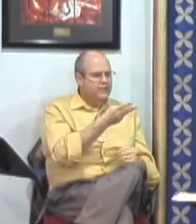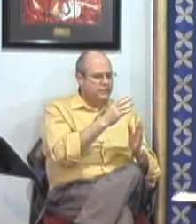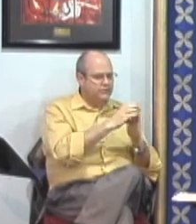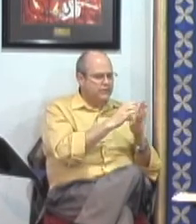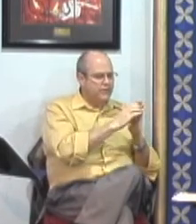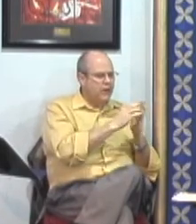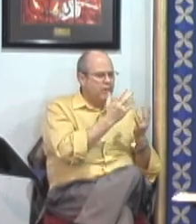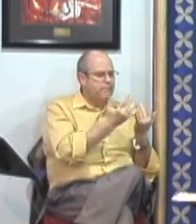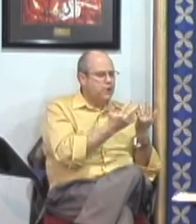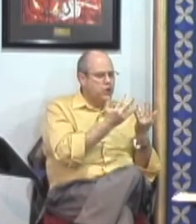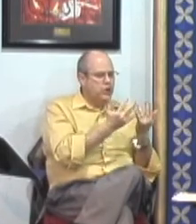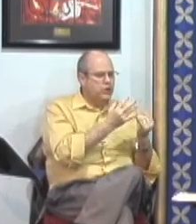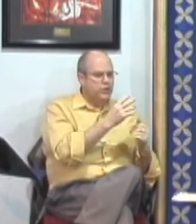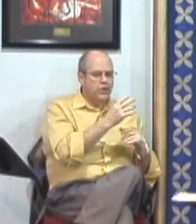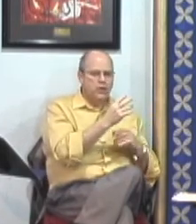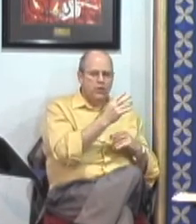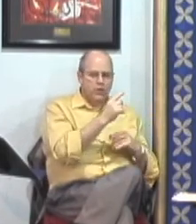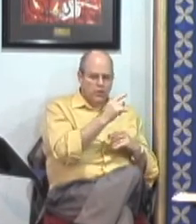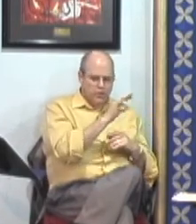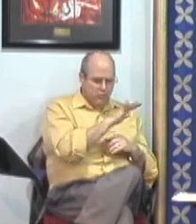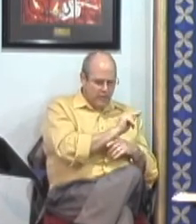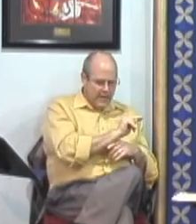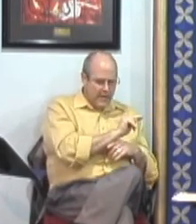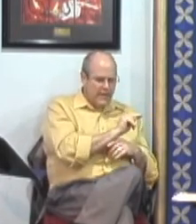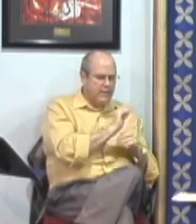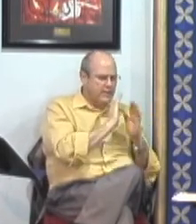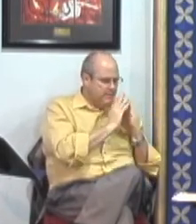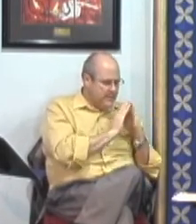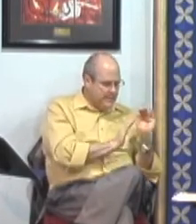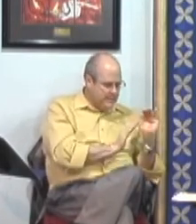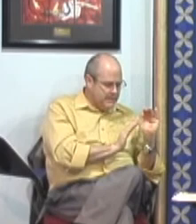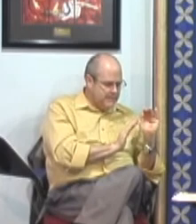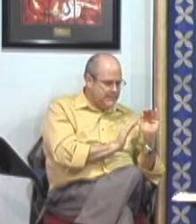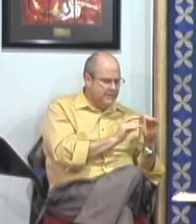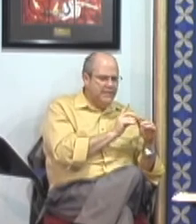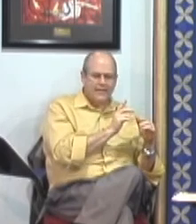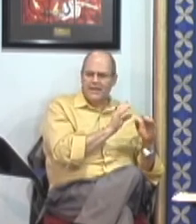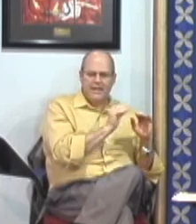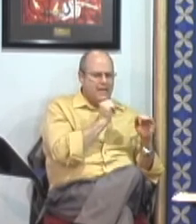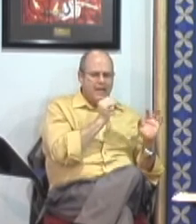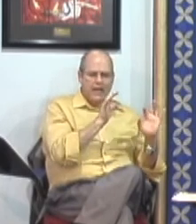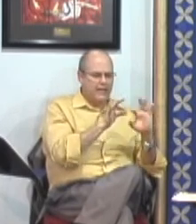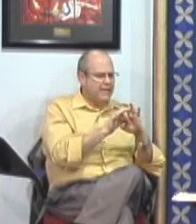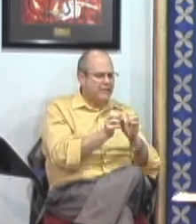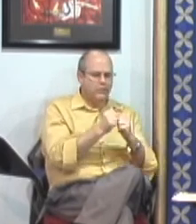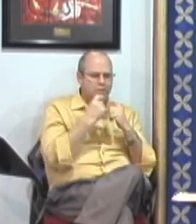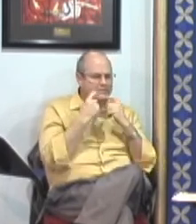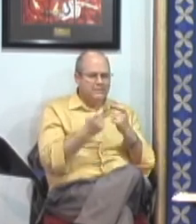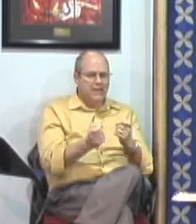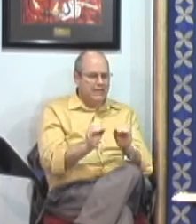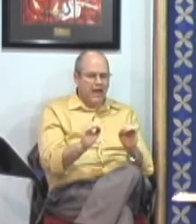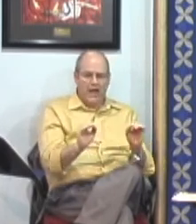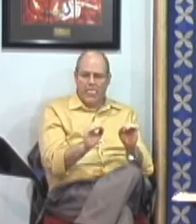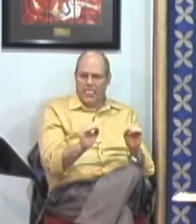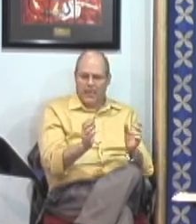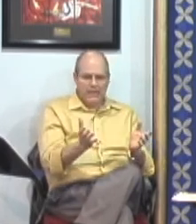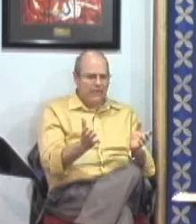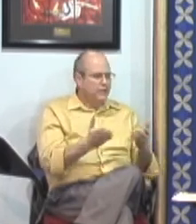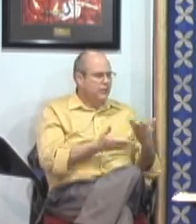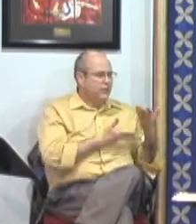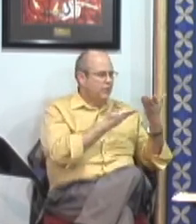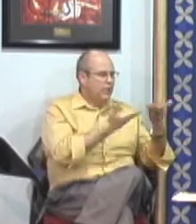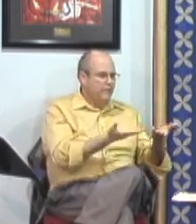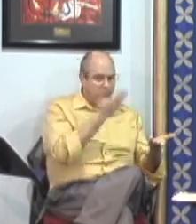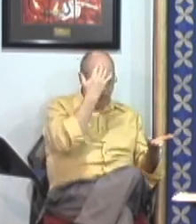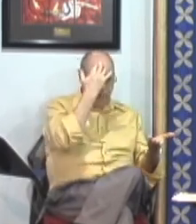of burnt offerings, grain offerings, first fruit offerings, peace offerings. They have nothing to do with sin. They're offered